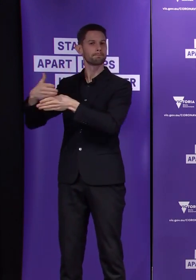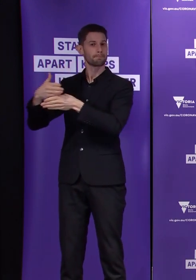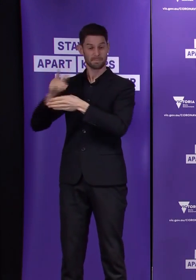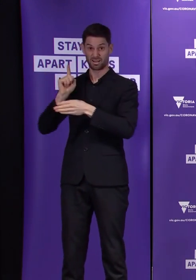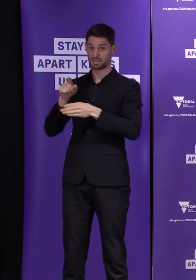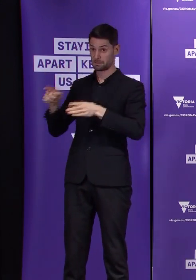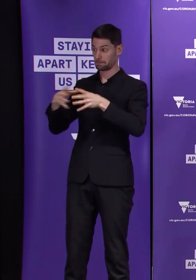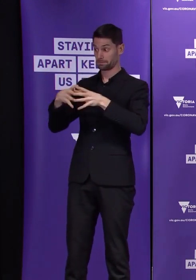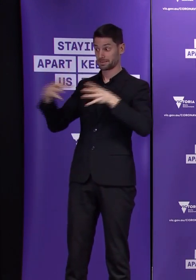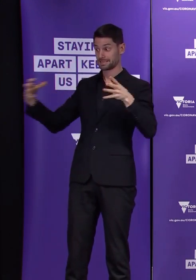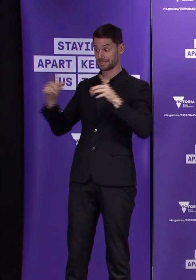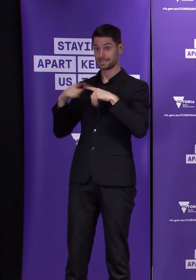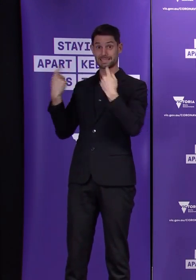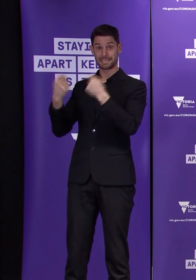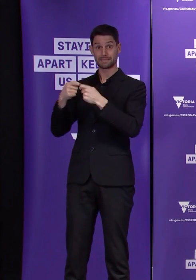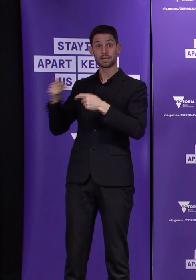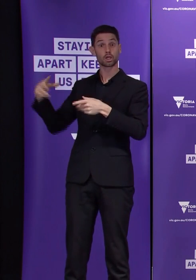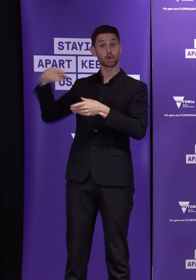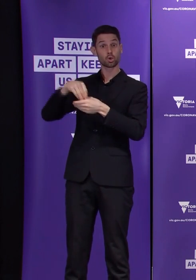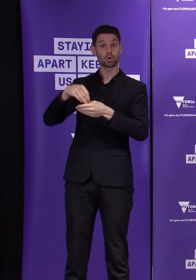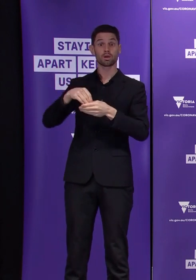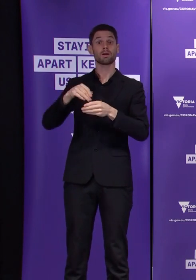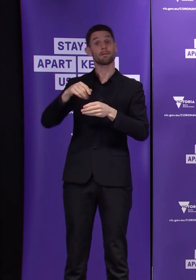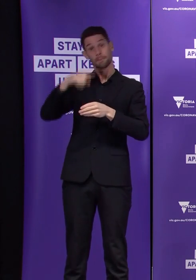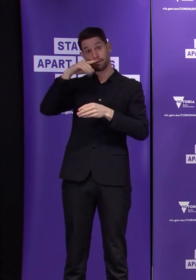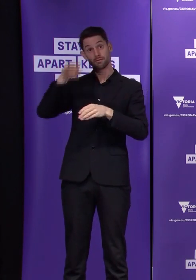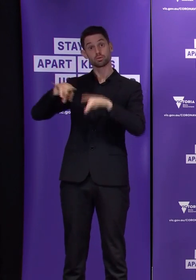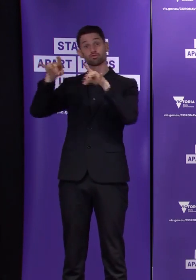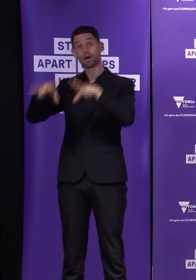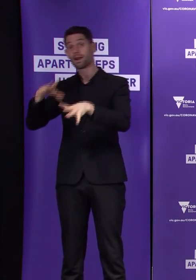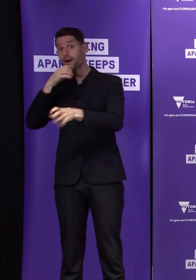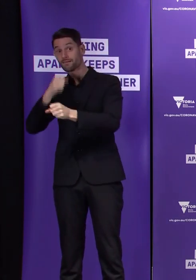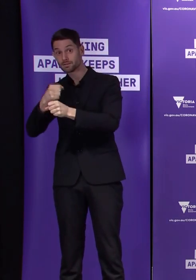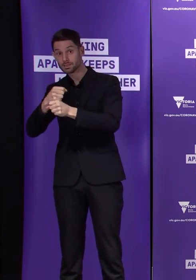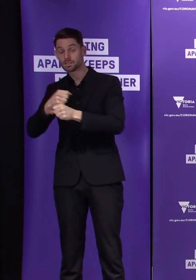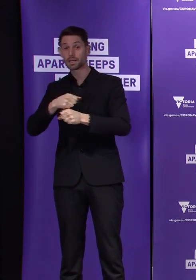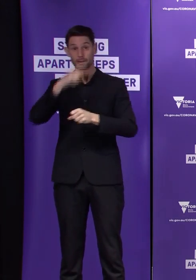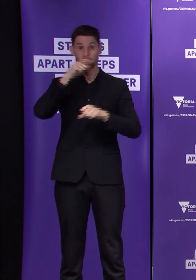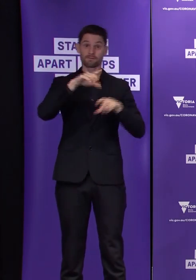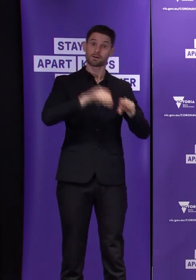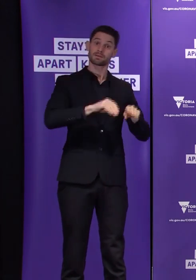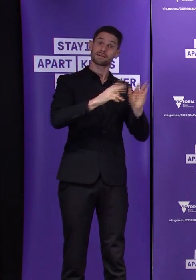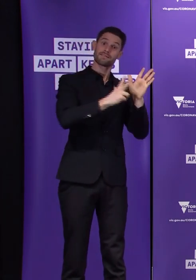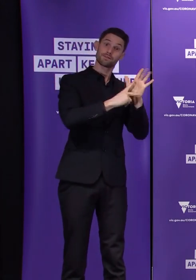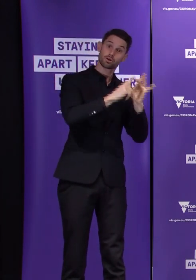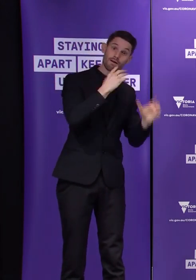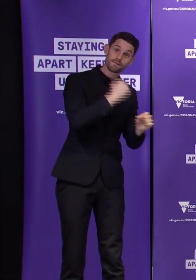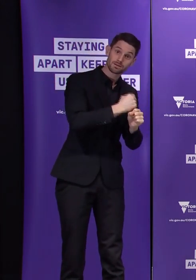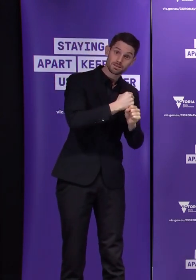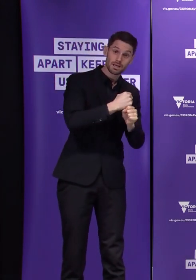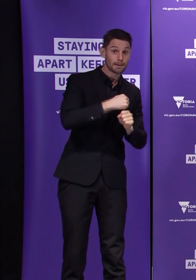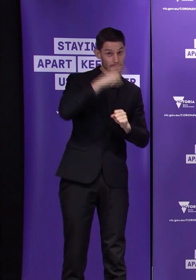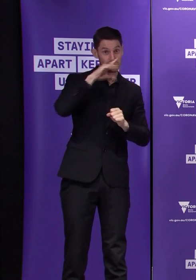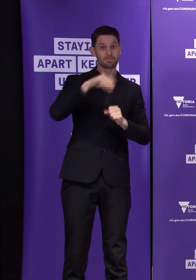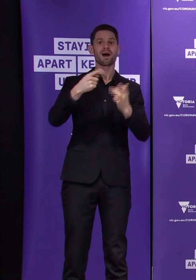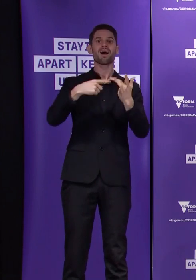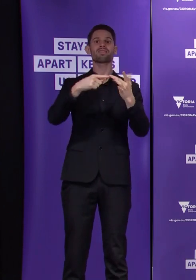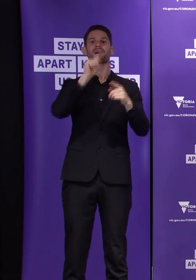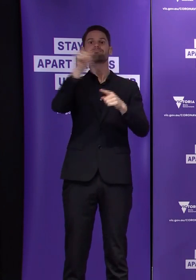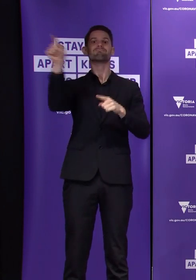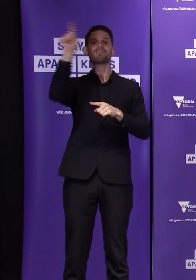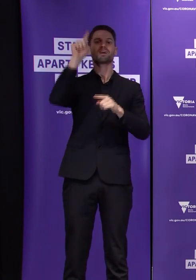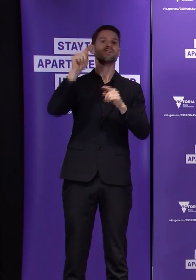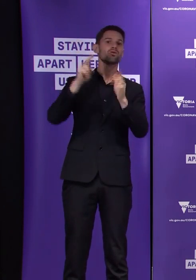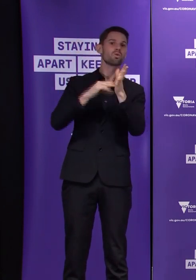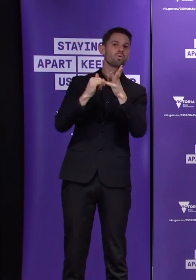big team. It's from both Commonwealth, state, other states, and indeed the private sector. And I